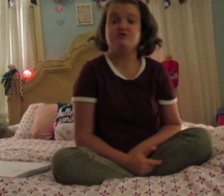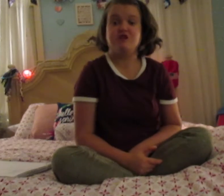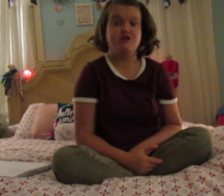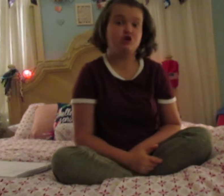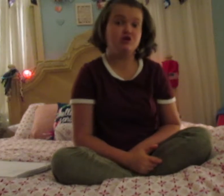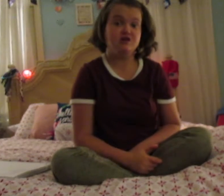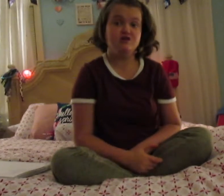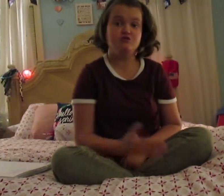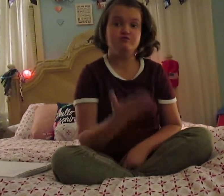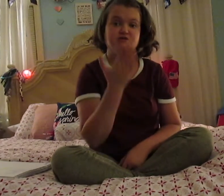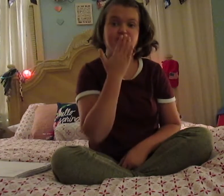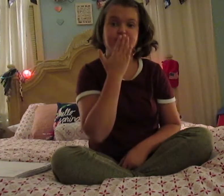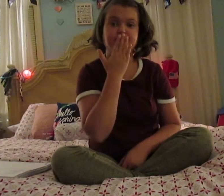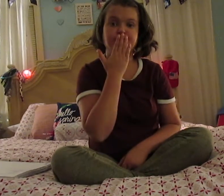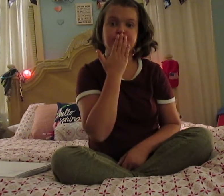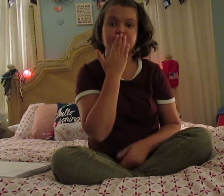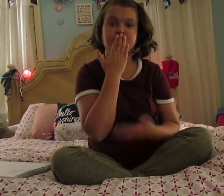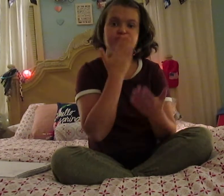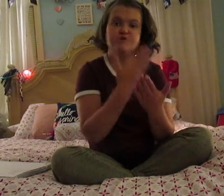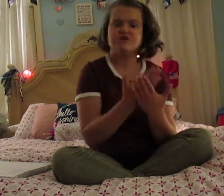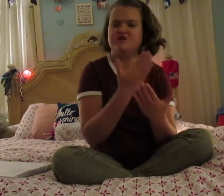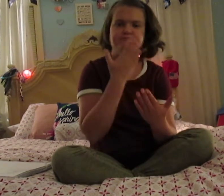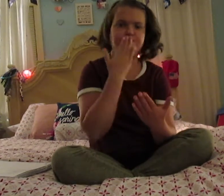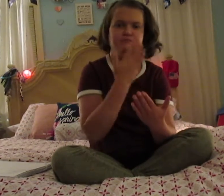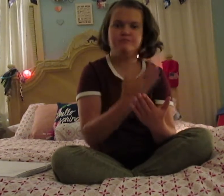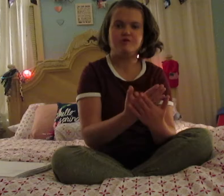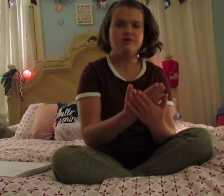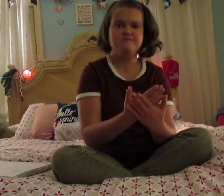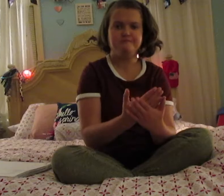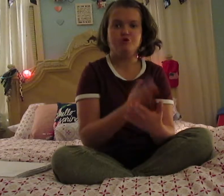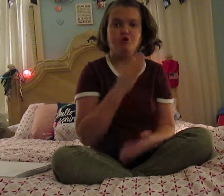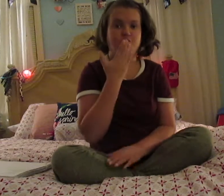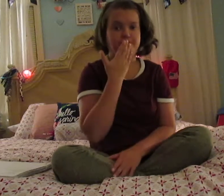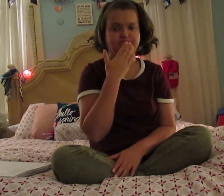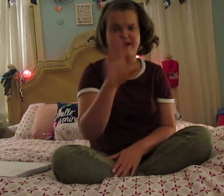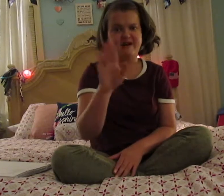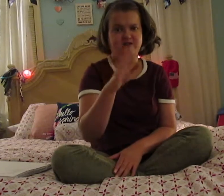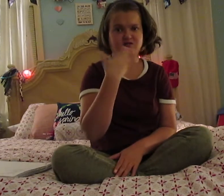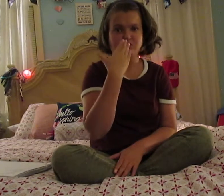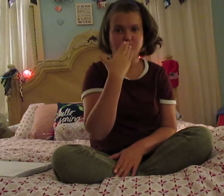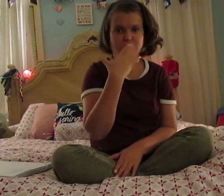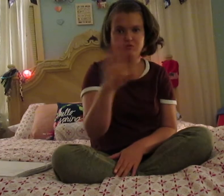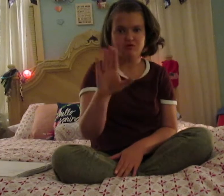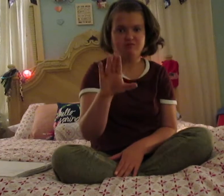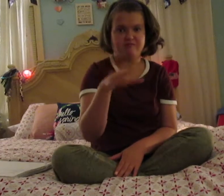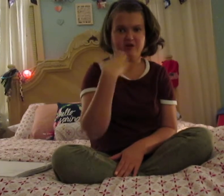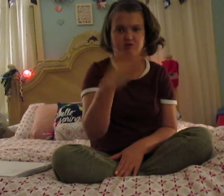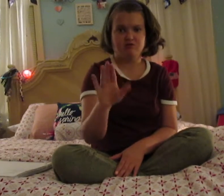to say good, we'll just say good. Good. Or, bad. Backward.